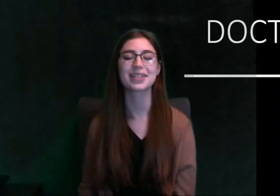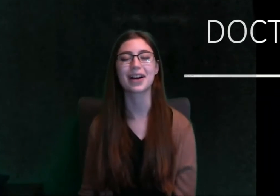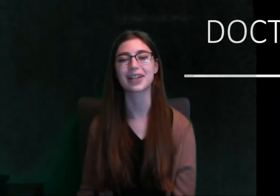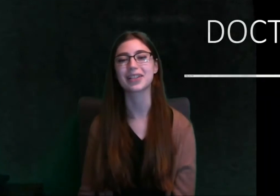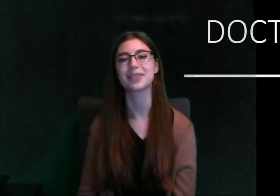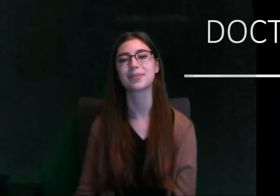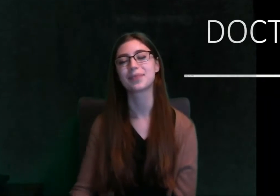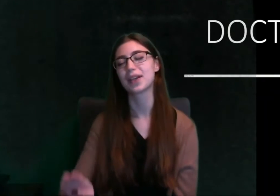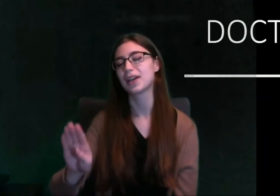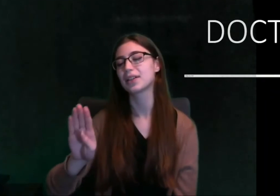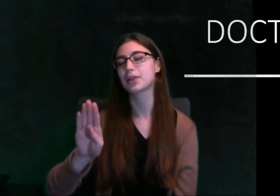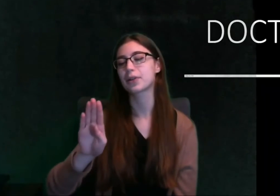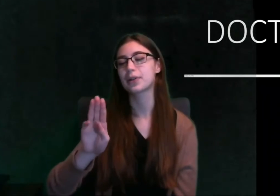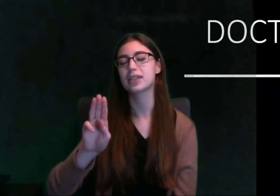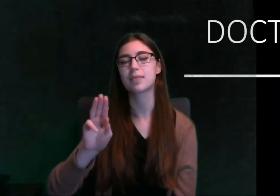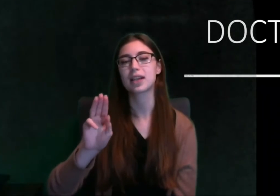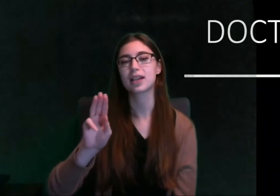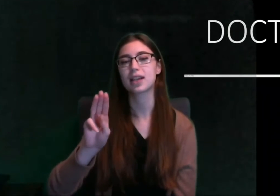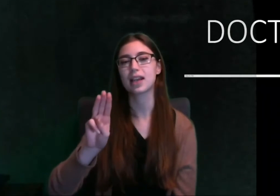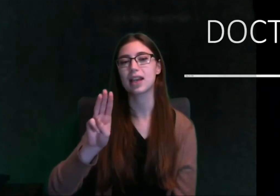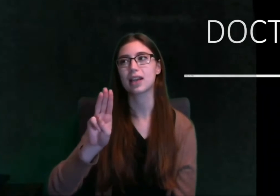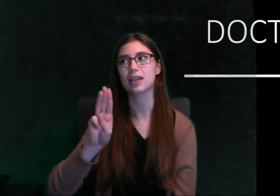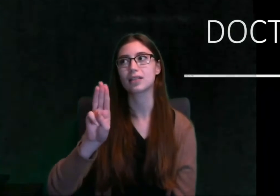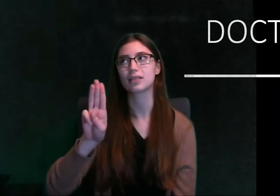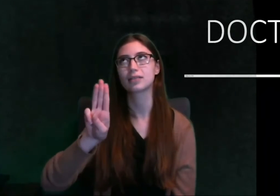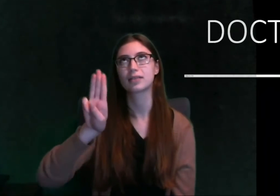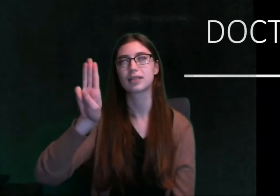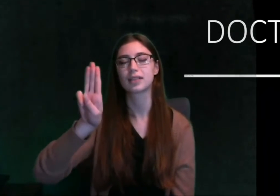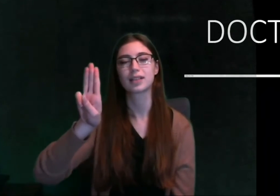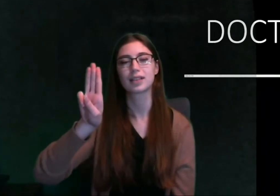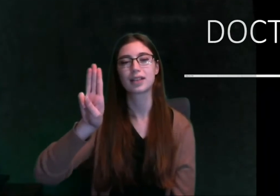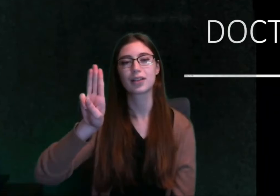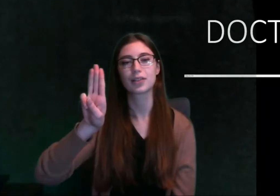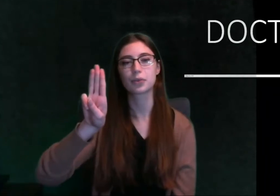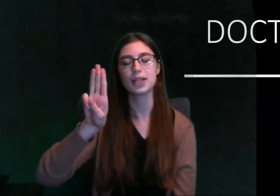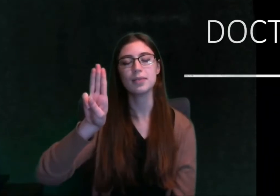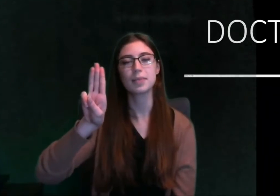Doctor. You're going to make a 3 hand shape.